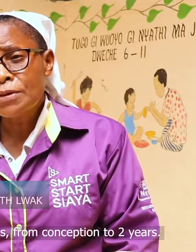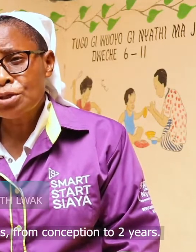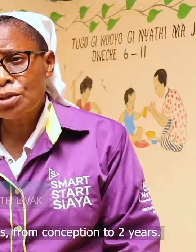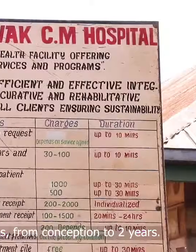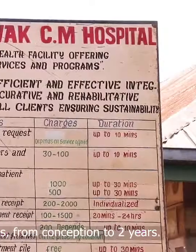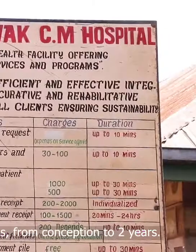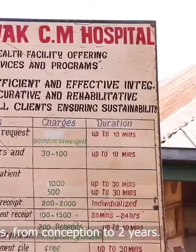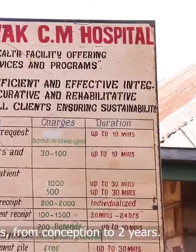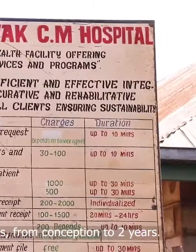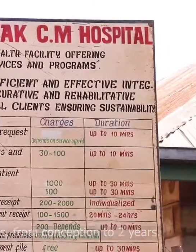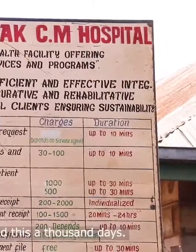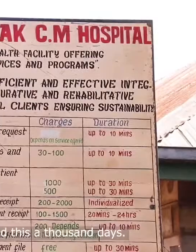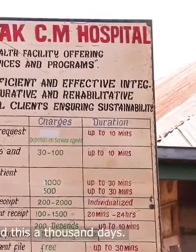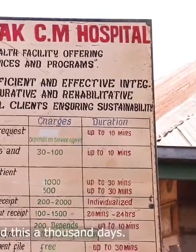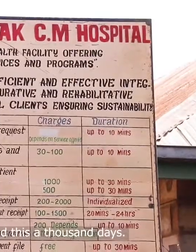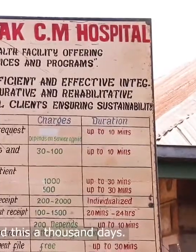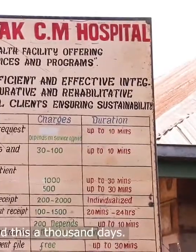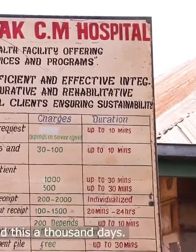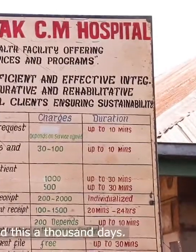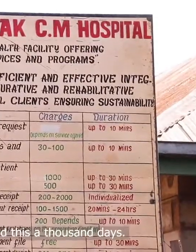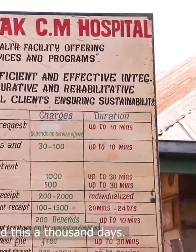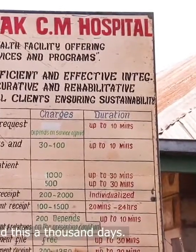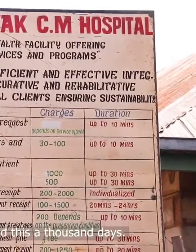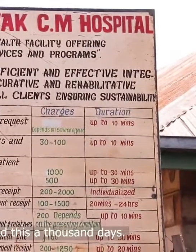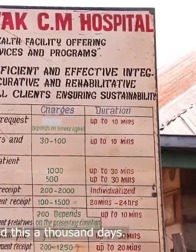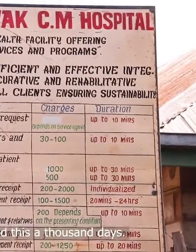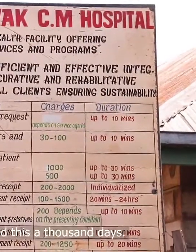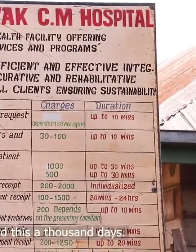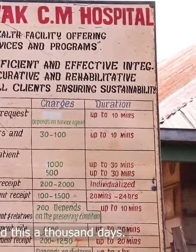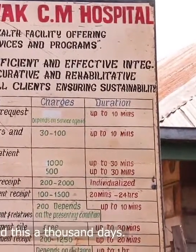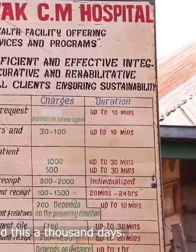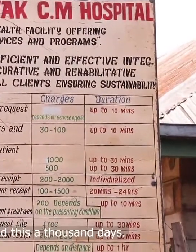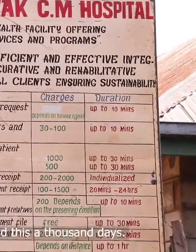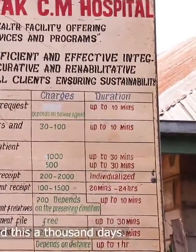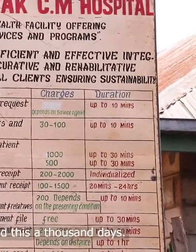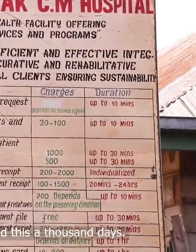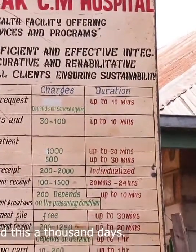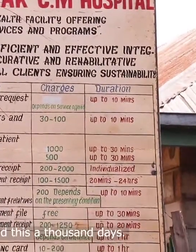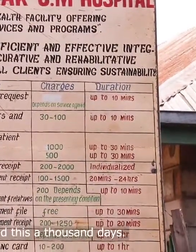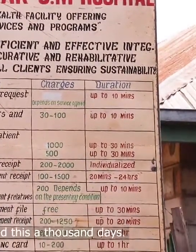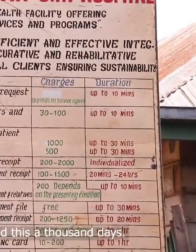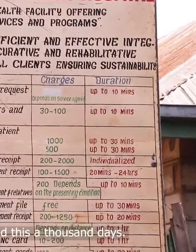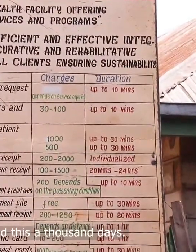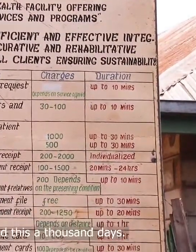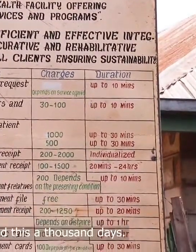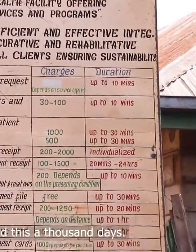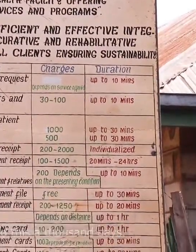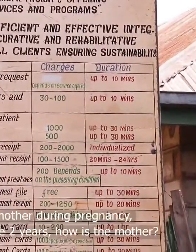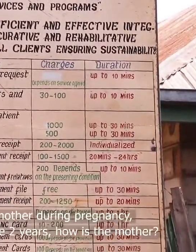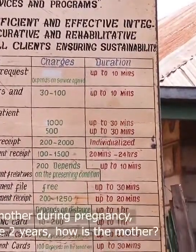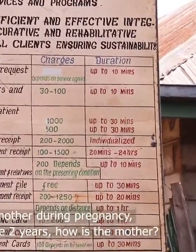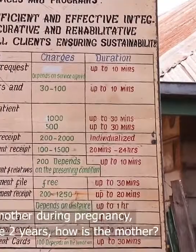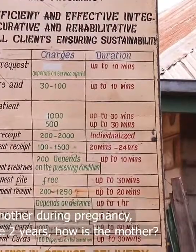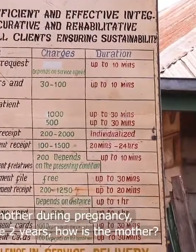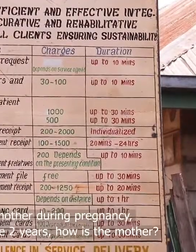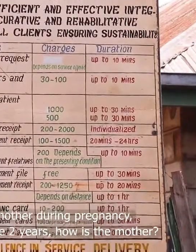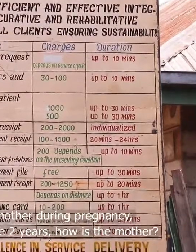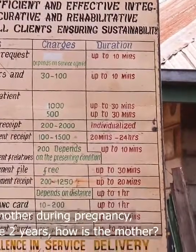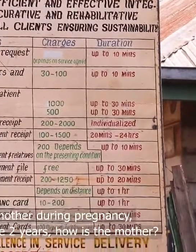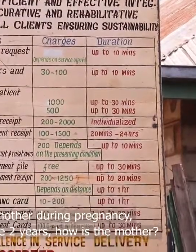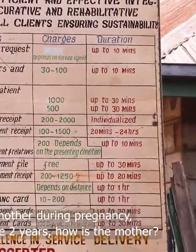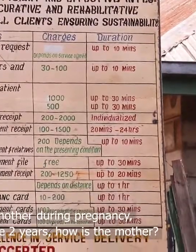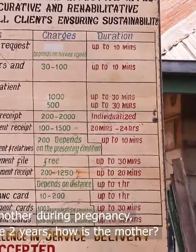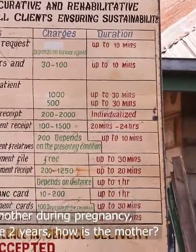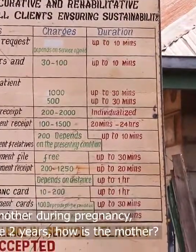from conception to 2 years. And we look at many things around these 1,000 days. We are looking at the health